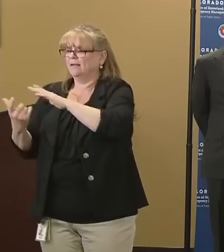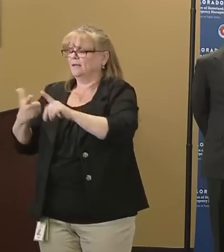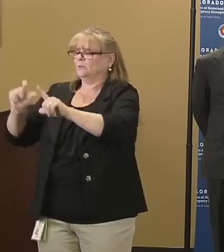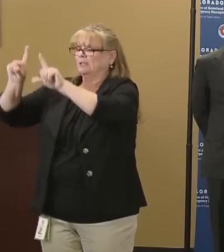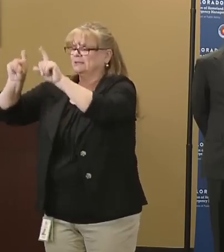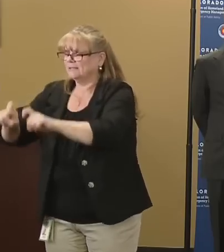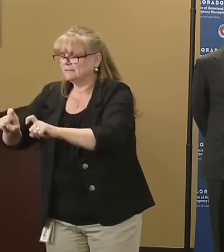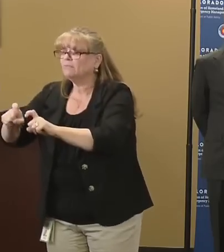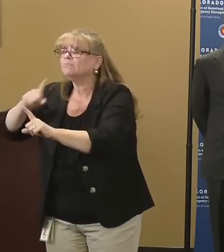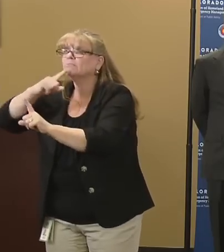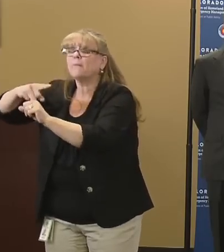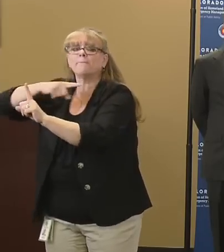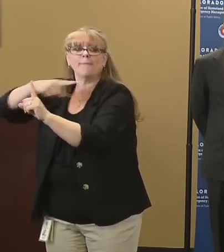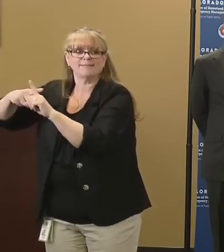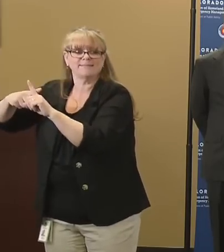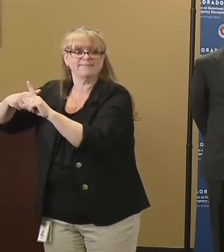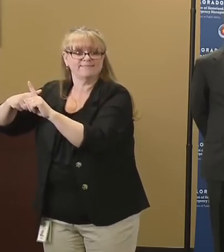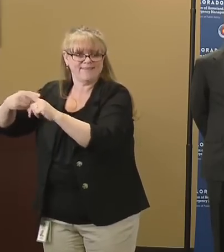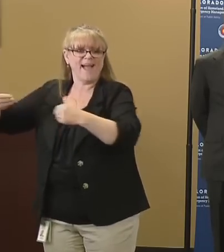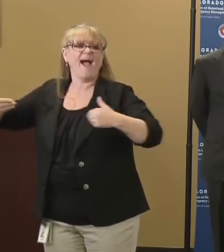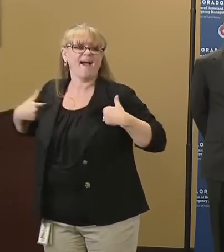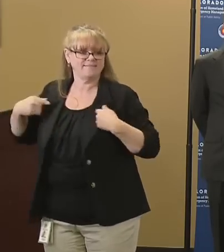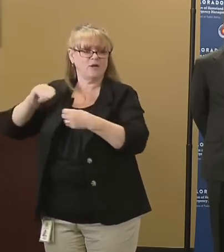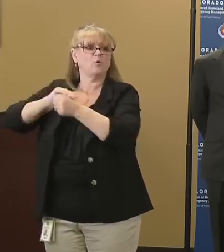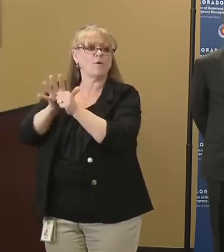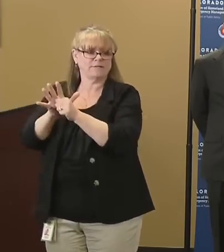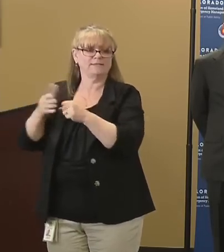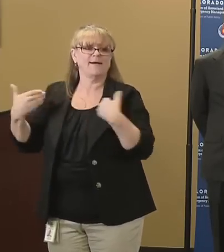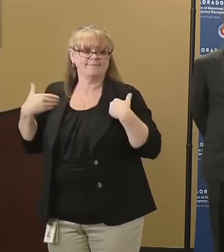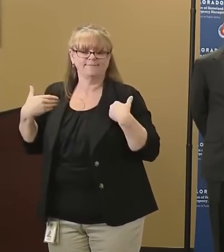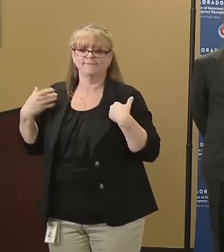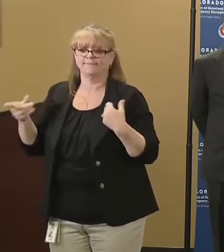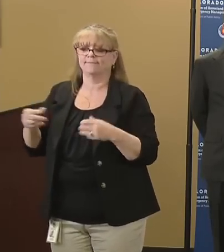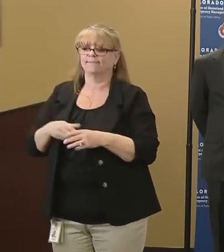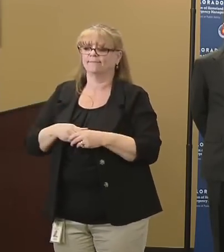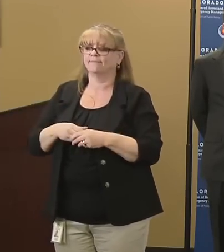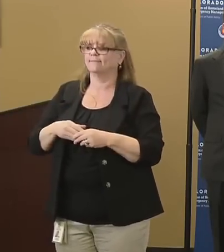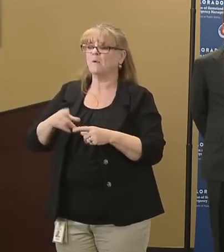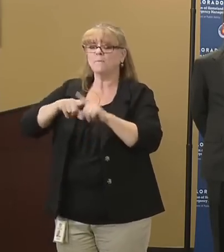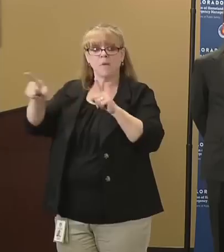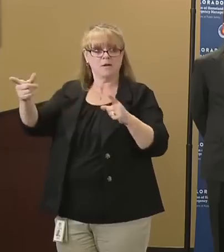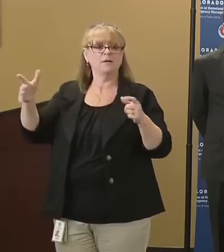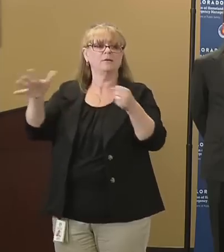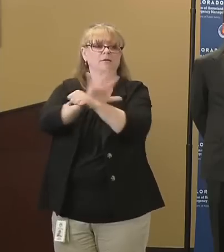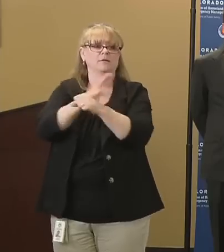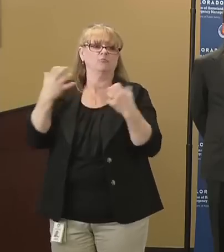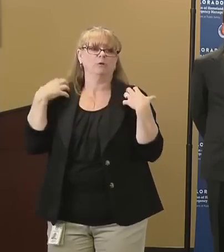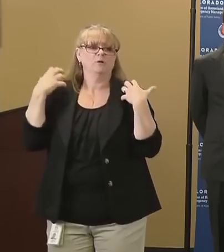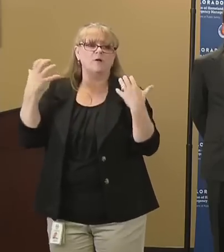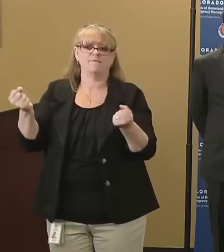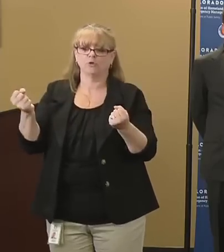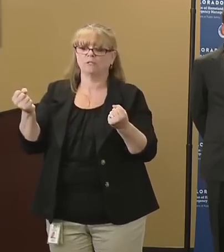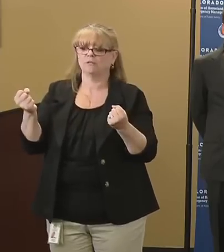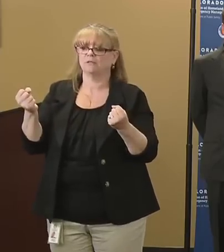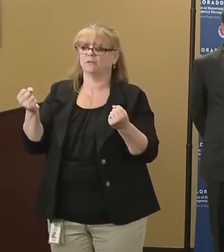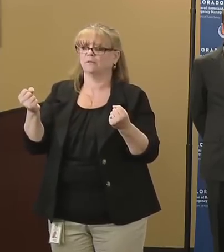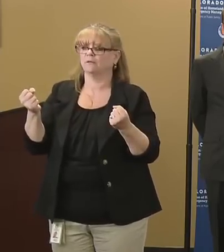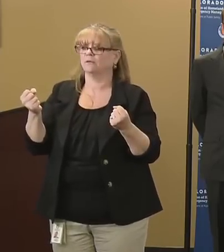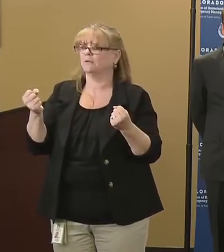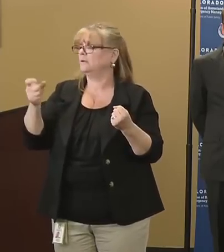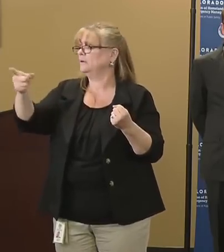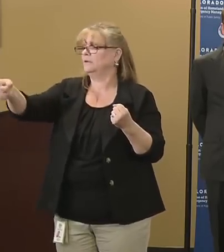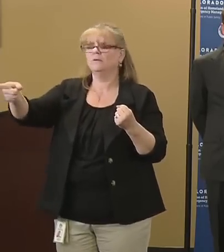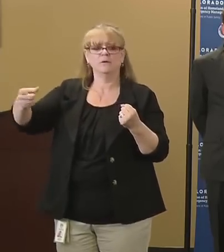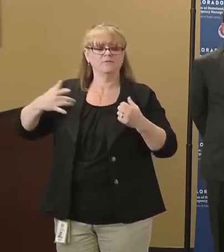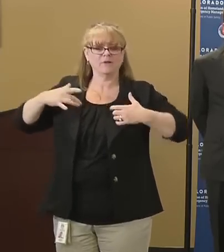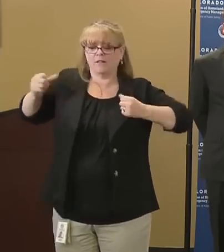from COVID-19, is not contagious anymore, and keeps asking me when she can go back to work. She'll start taking care of patients